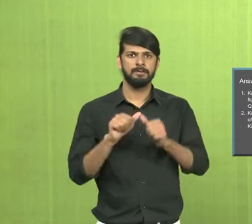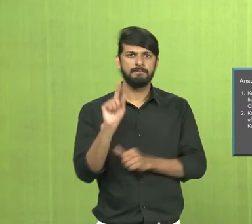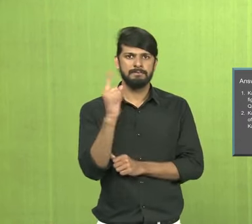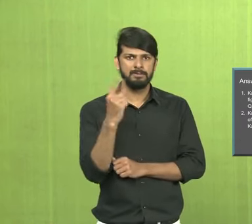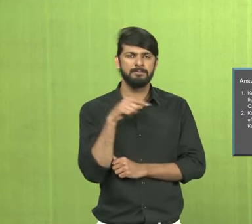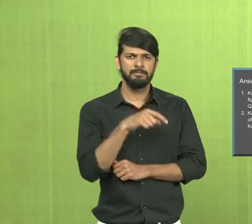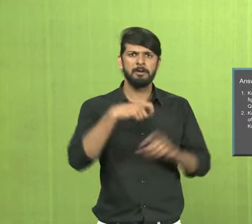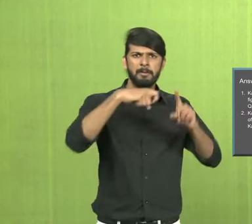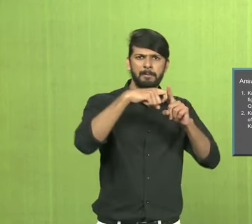Answers.